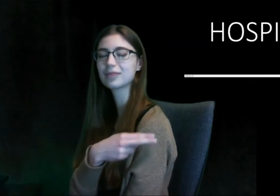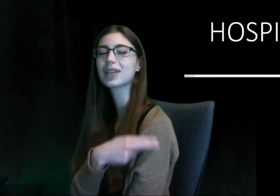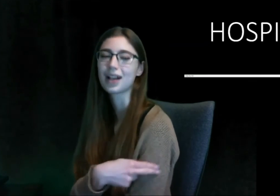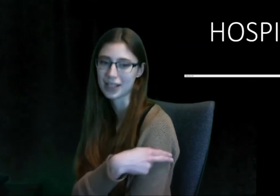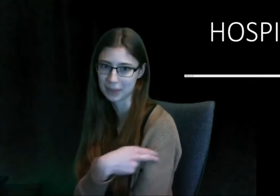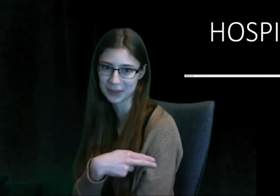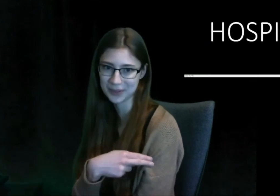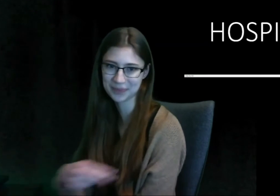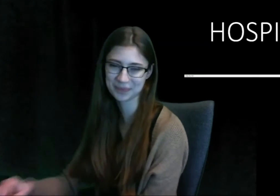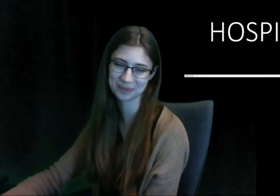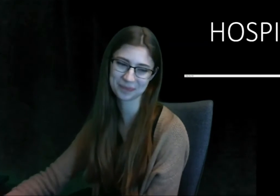Hospital.